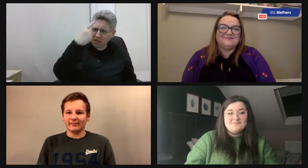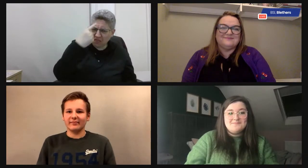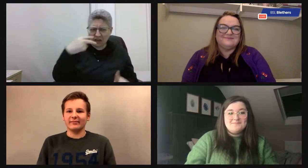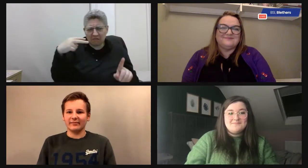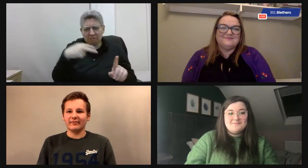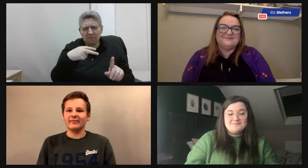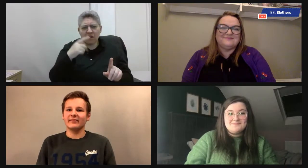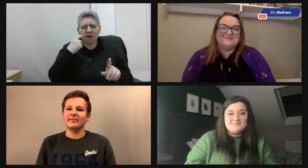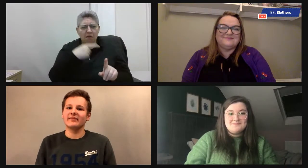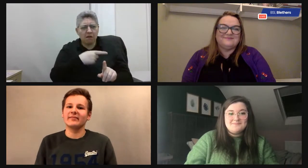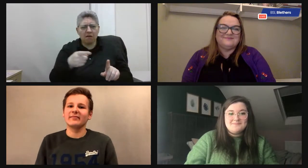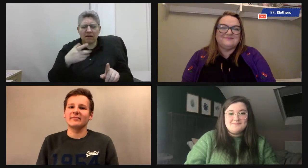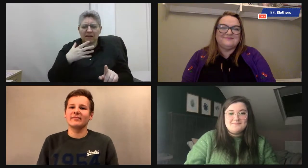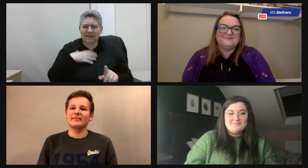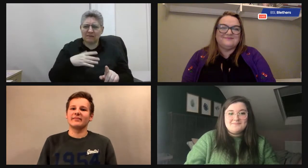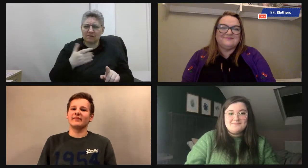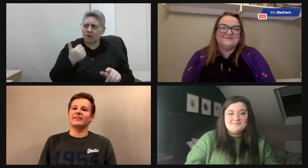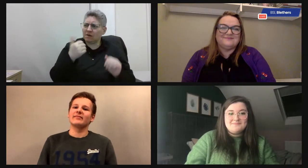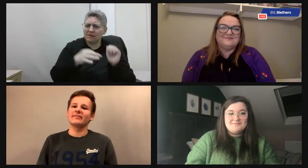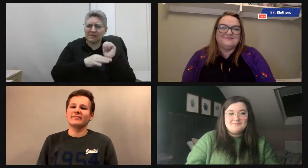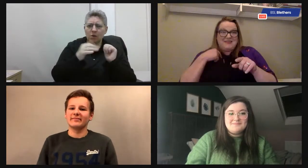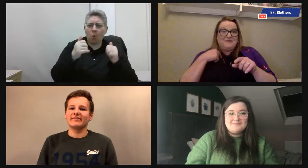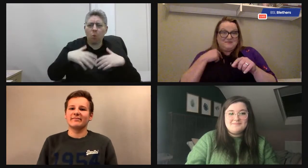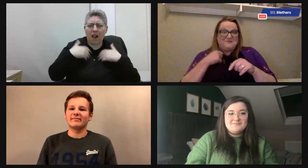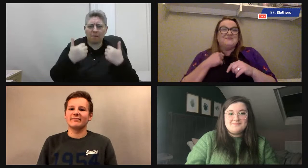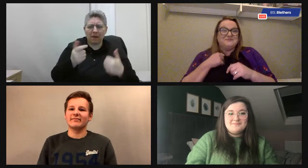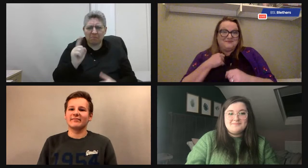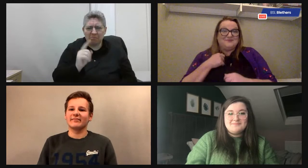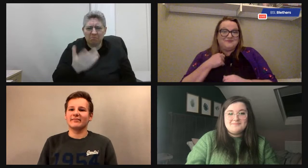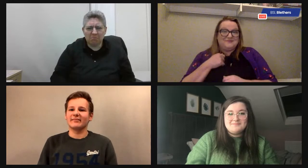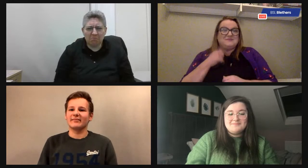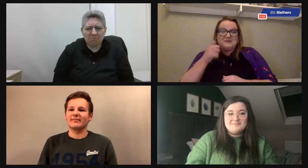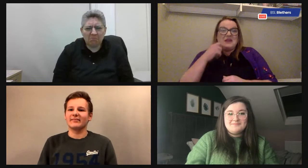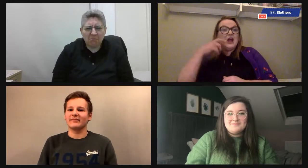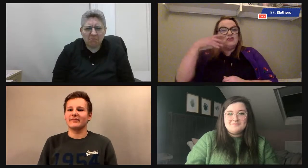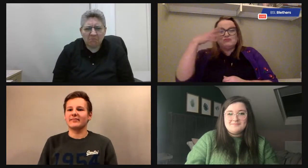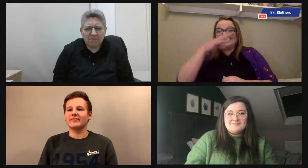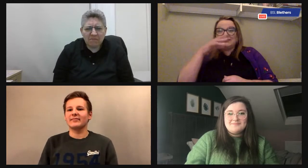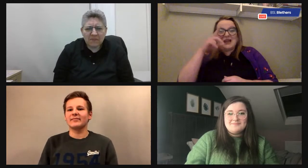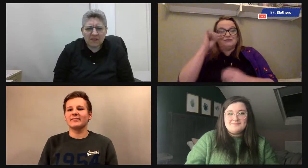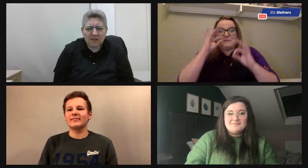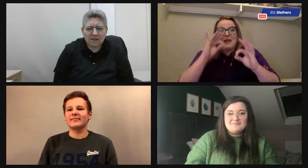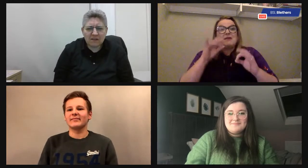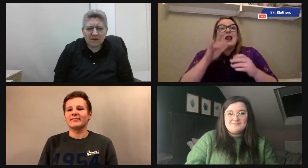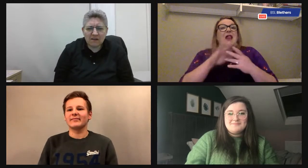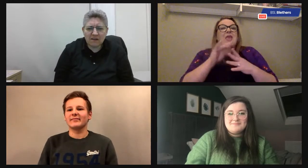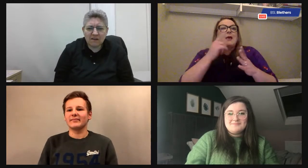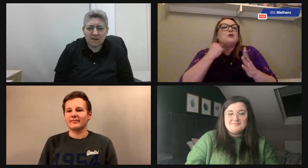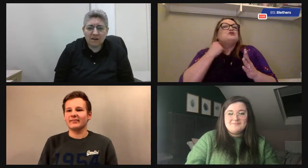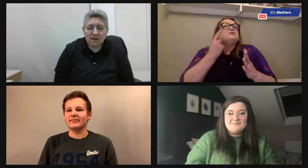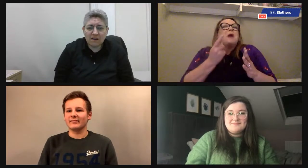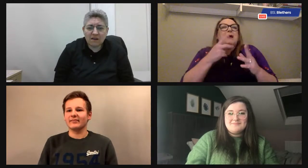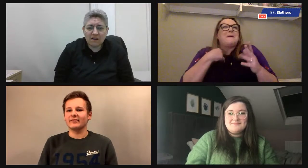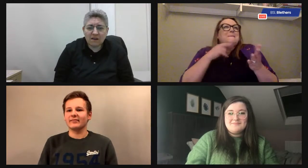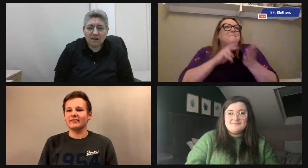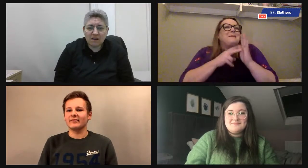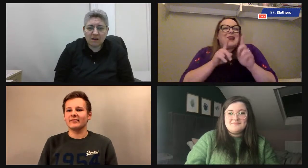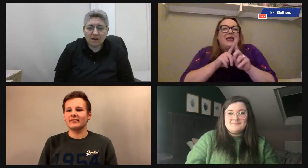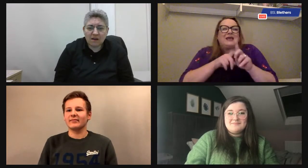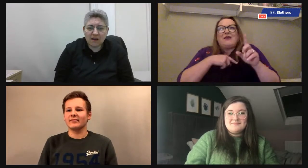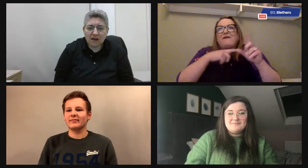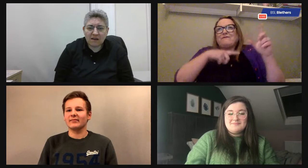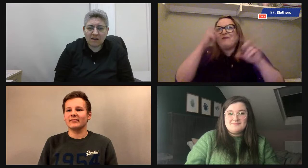day where you just switch off. Moira, any tips on well-being from you and your perspective?